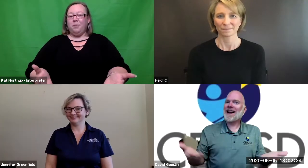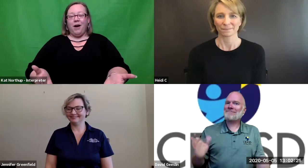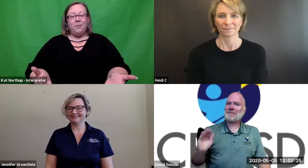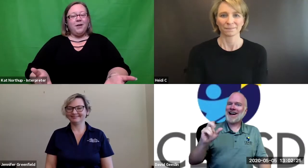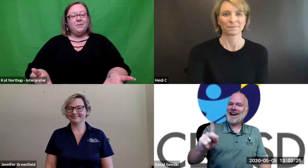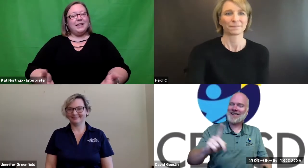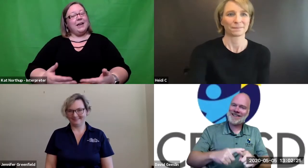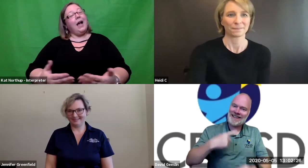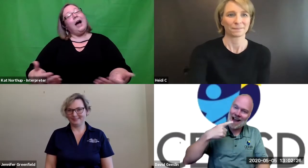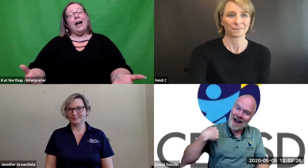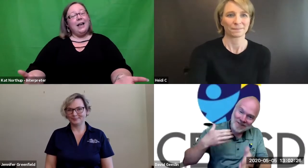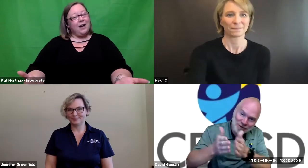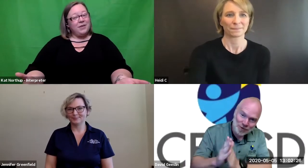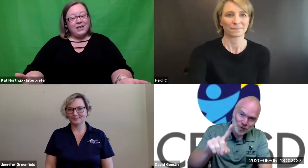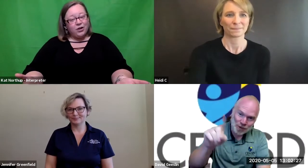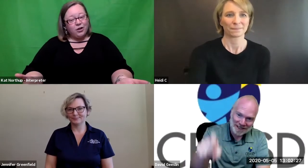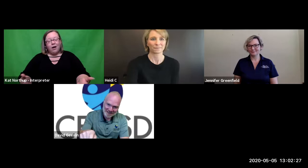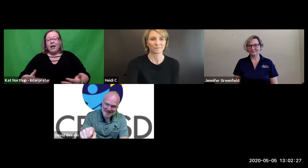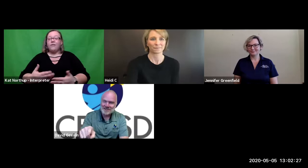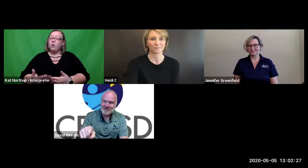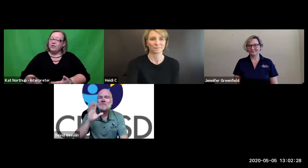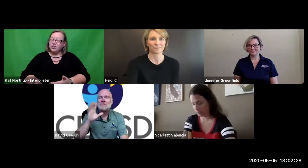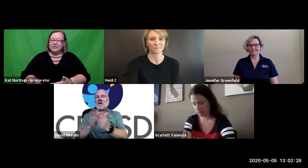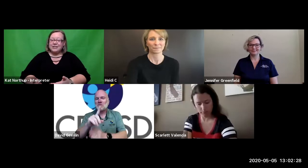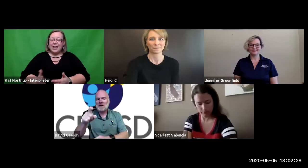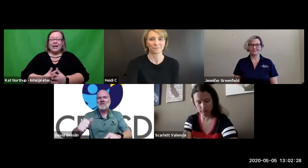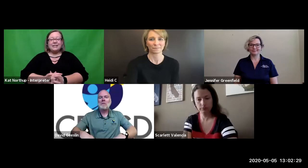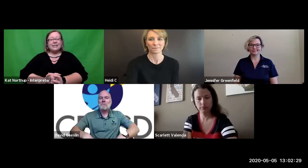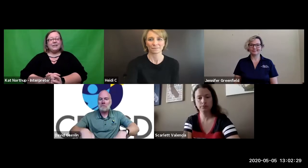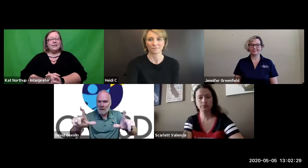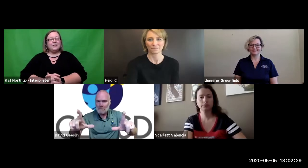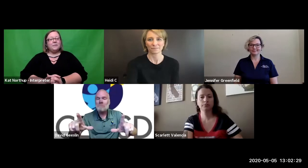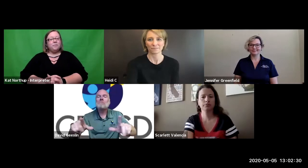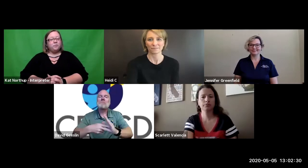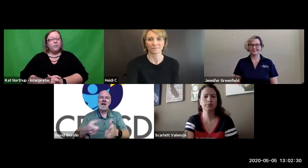I'm going to pop up saying, hi, I'm here. I have a question to ask.